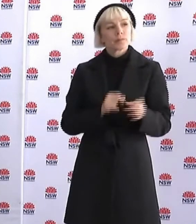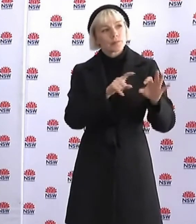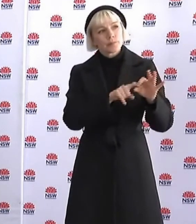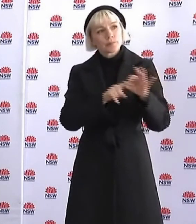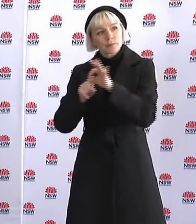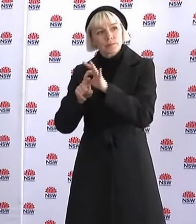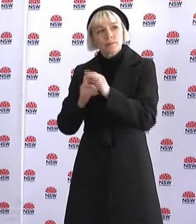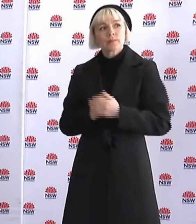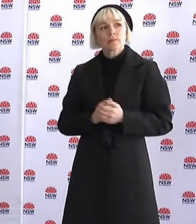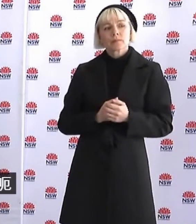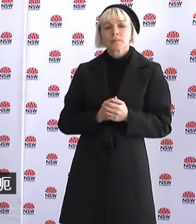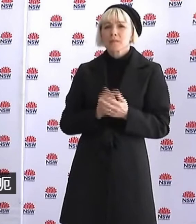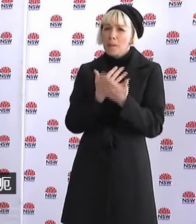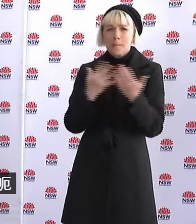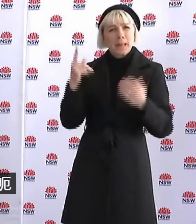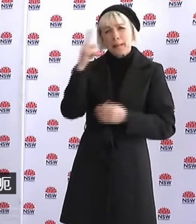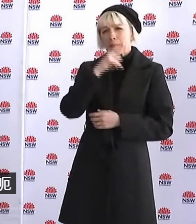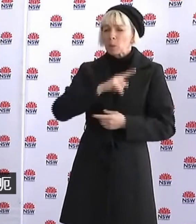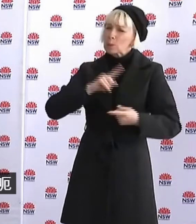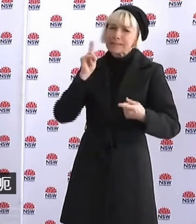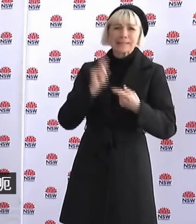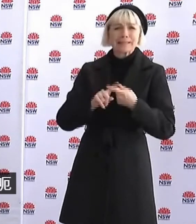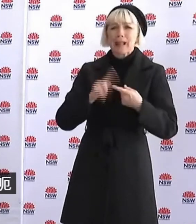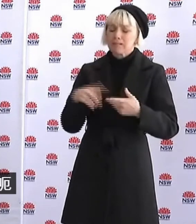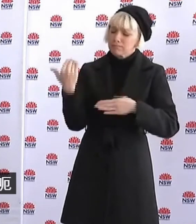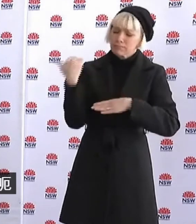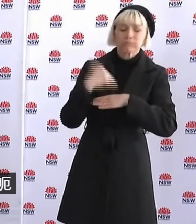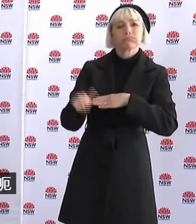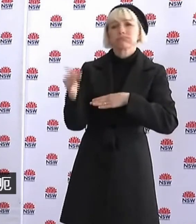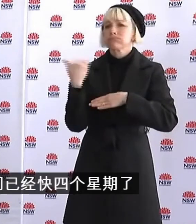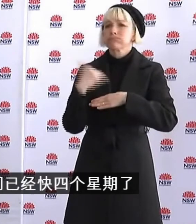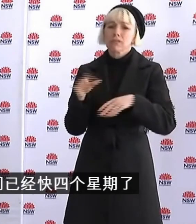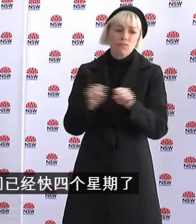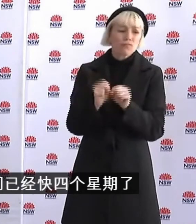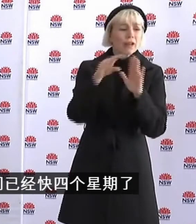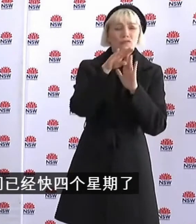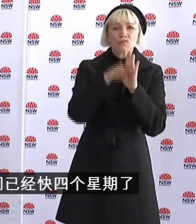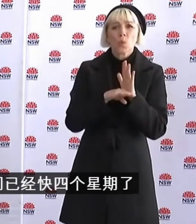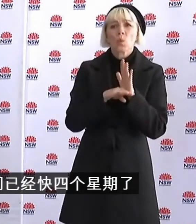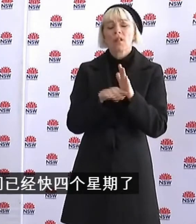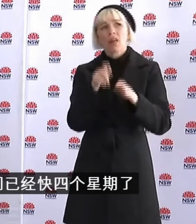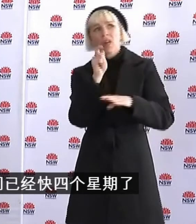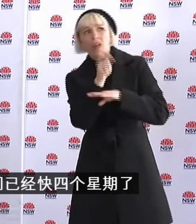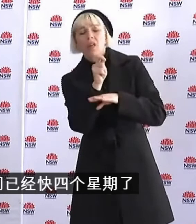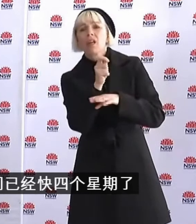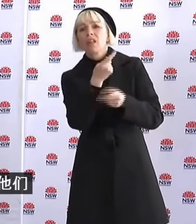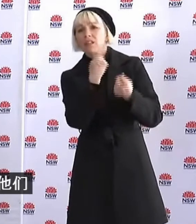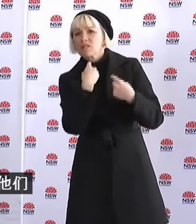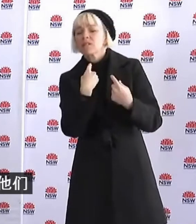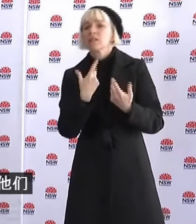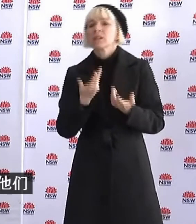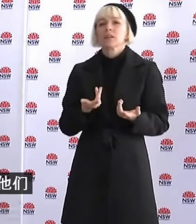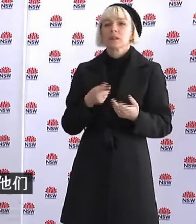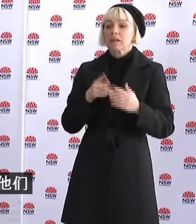doing the wrong thing. You said it yourself, visiting households, not being forthcoming with their information about what they've been up to. We're almost 4 weeks into